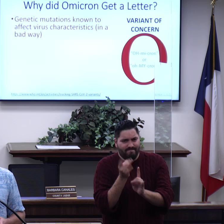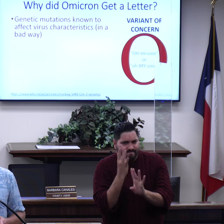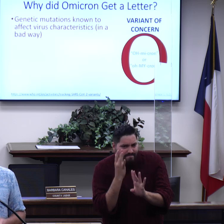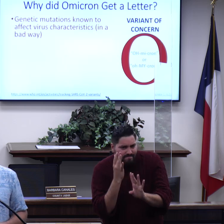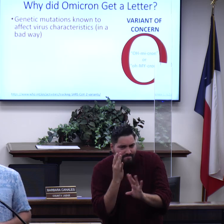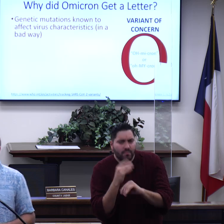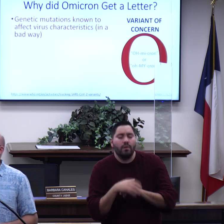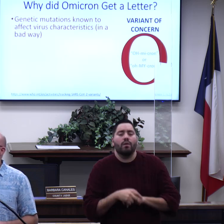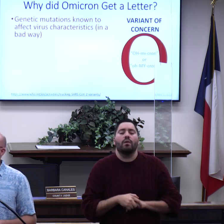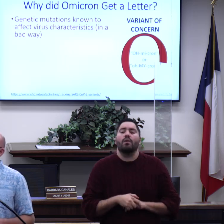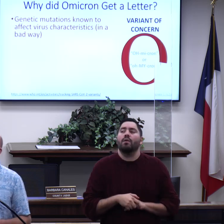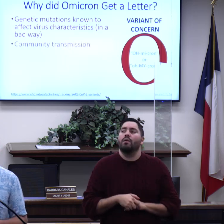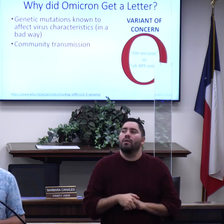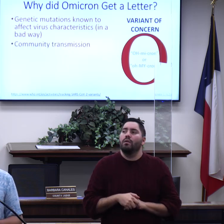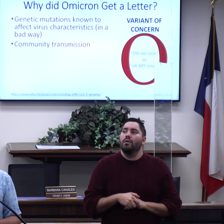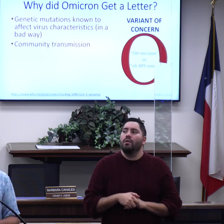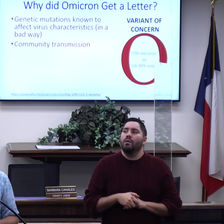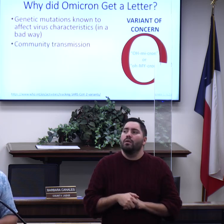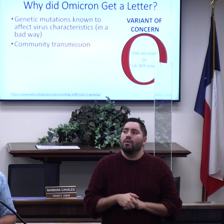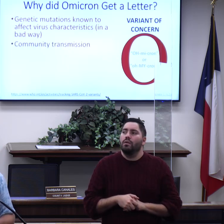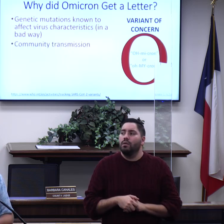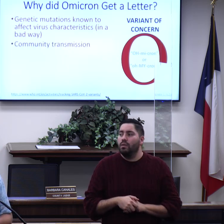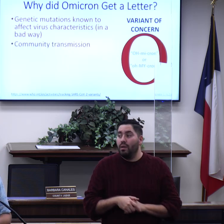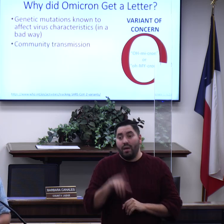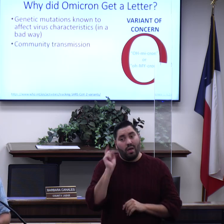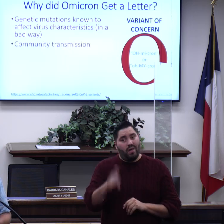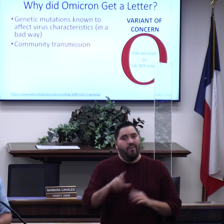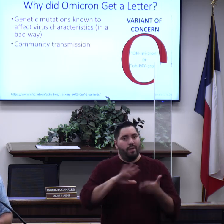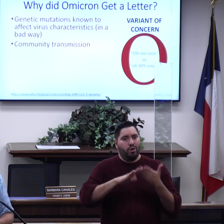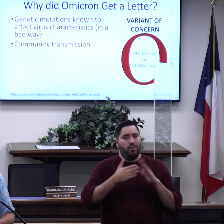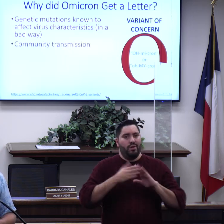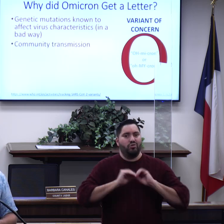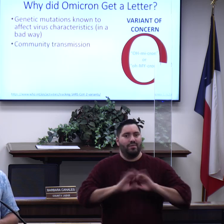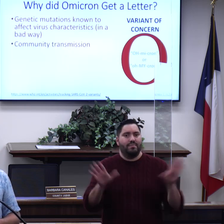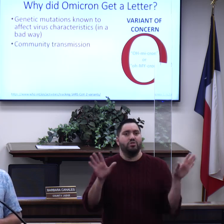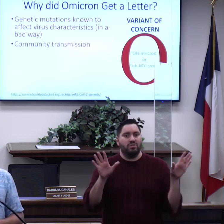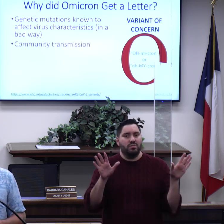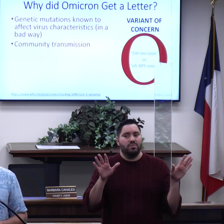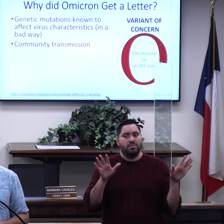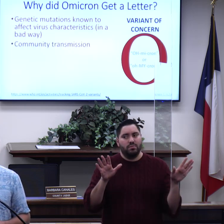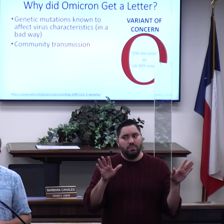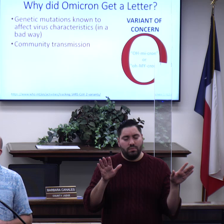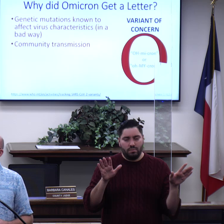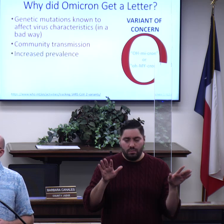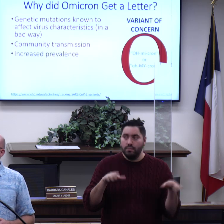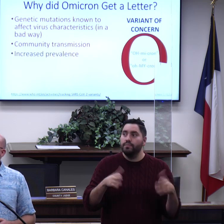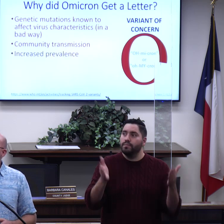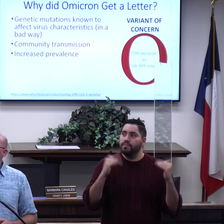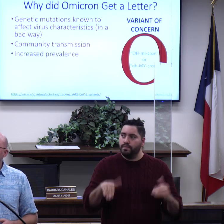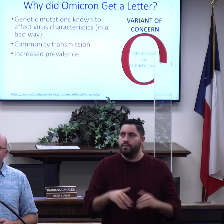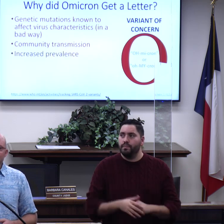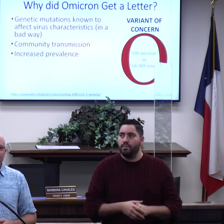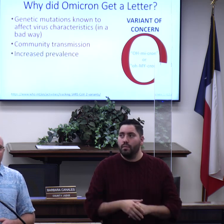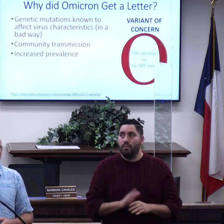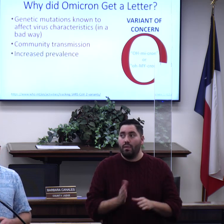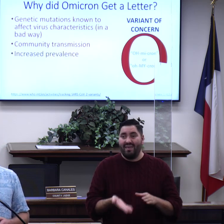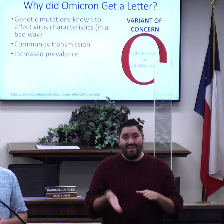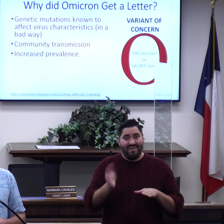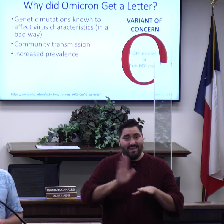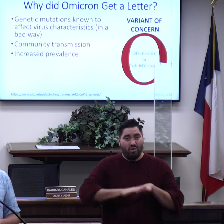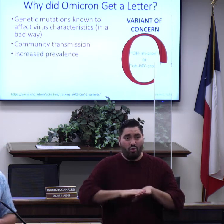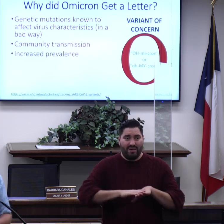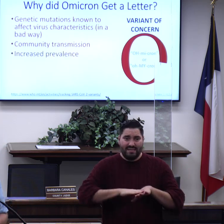for the virus. Next. There has to be community transmission that's measured. Next. There has to be